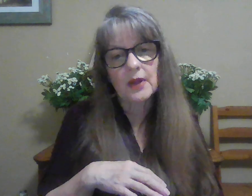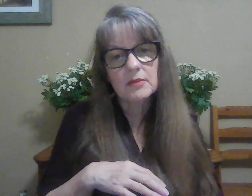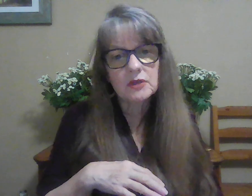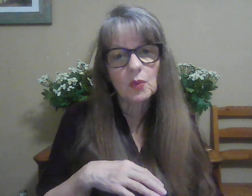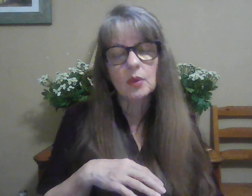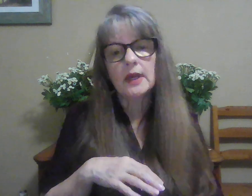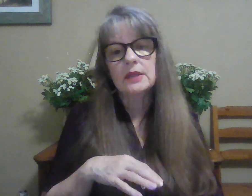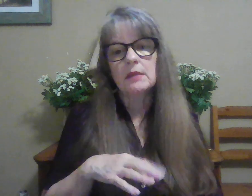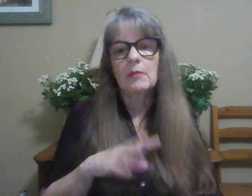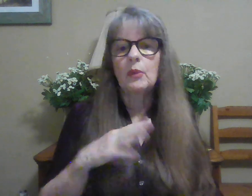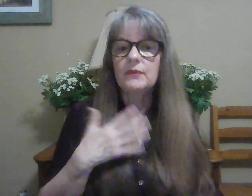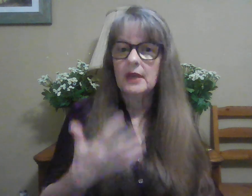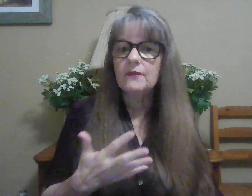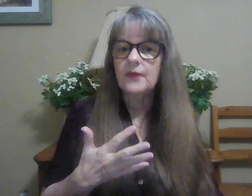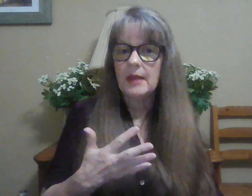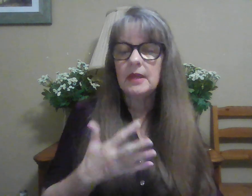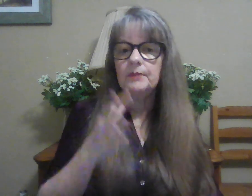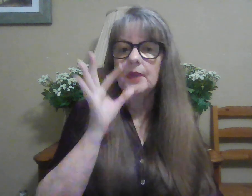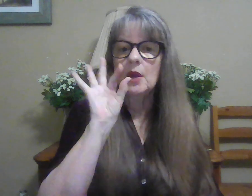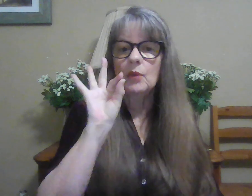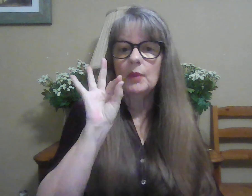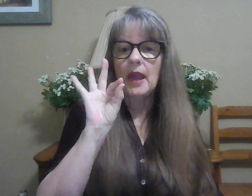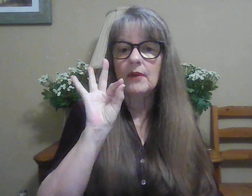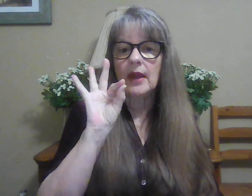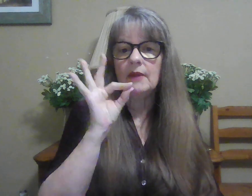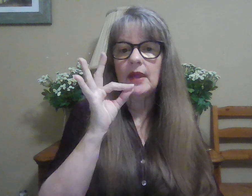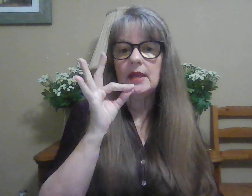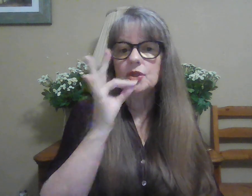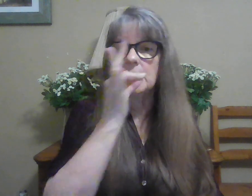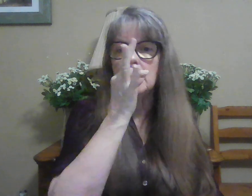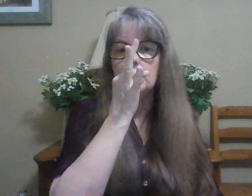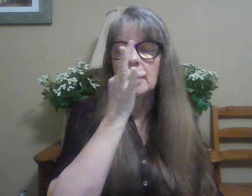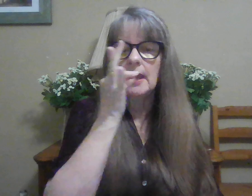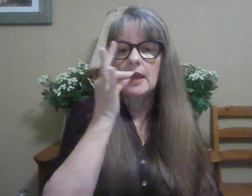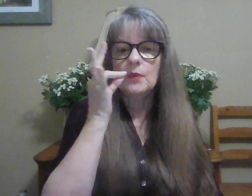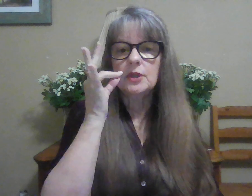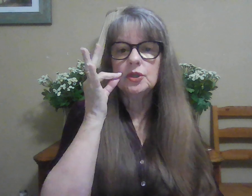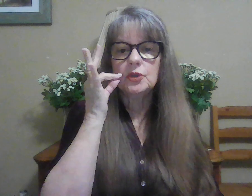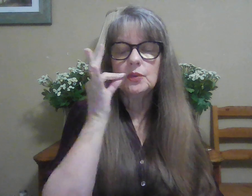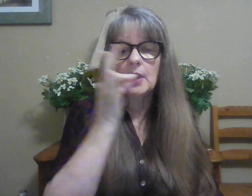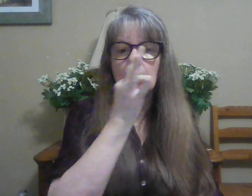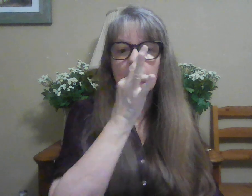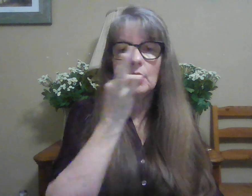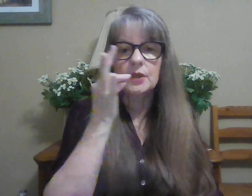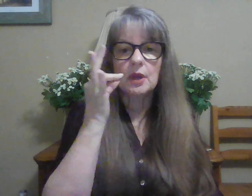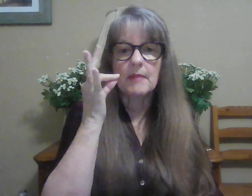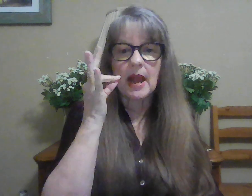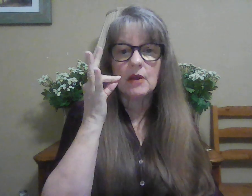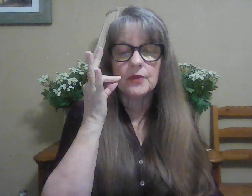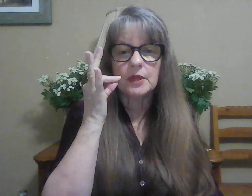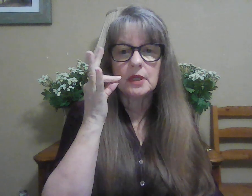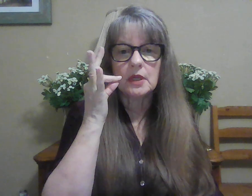is what they're famous for. And so remember, we've done famine, where we have our F hand shape, and we do across our mouth